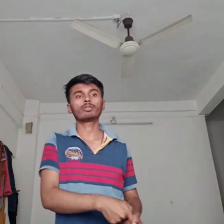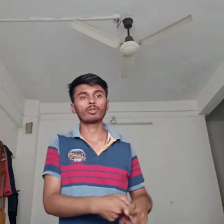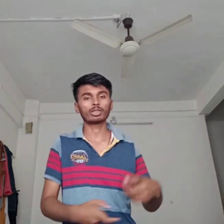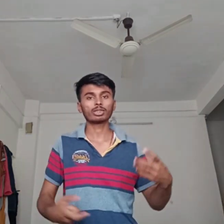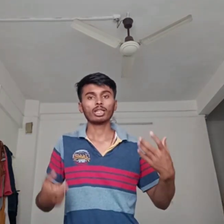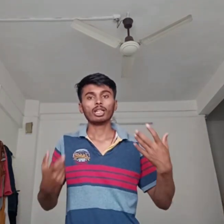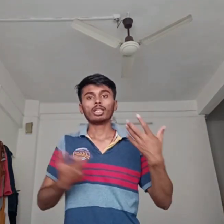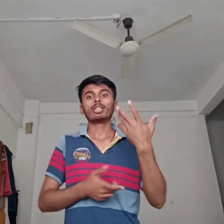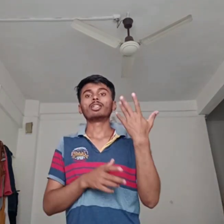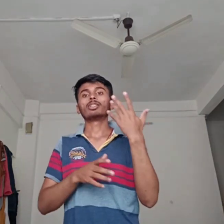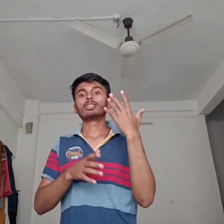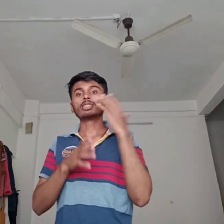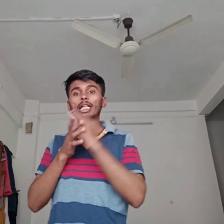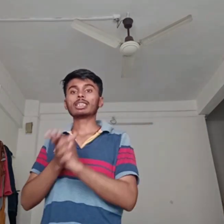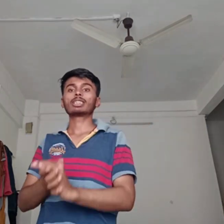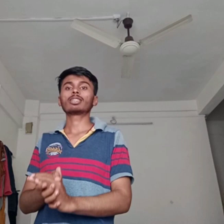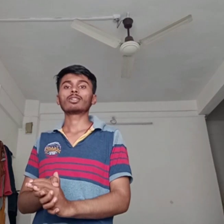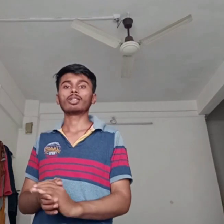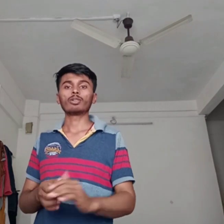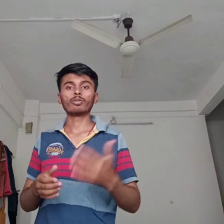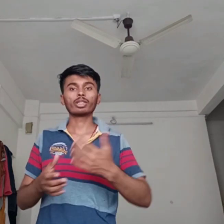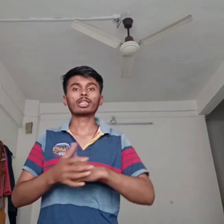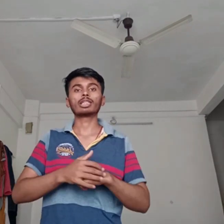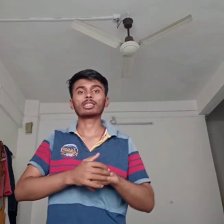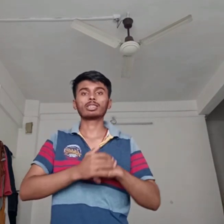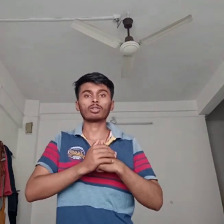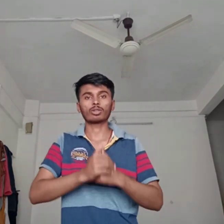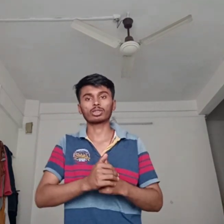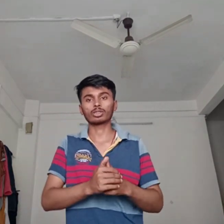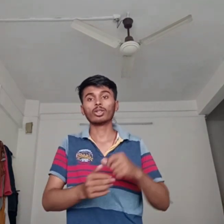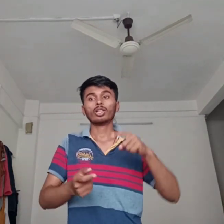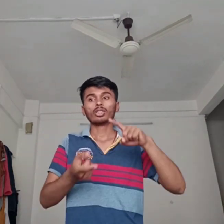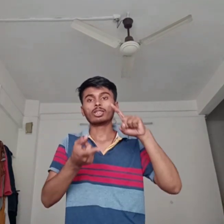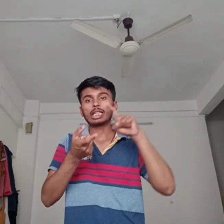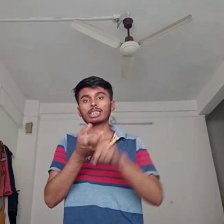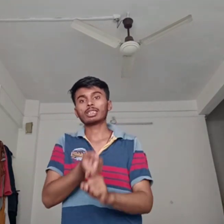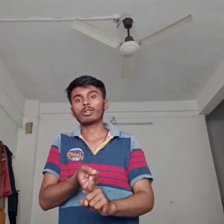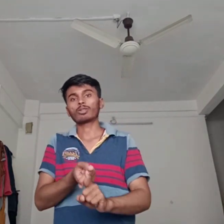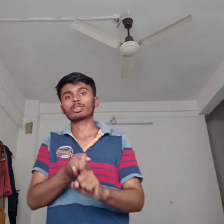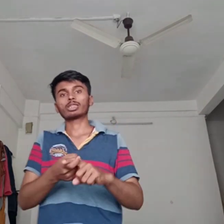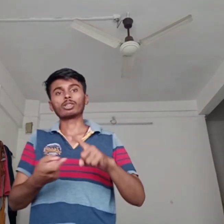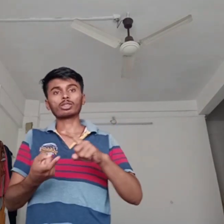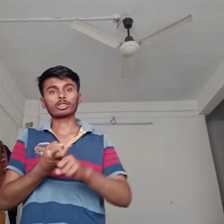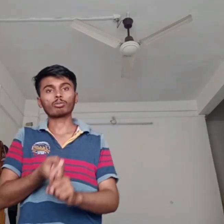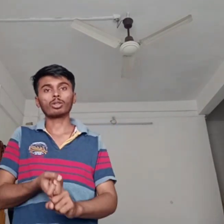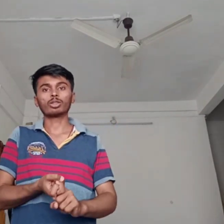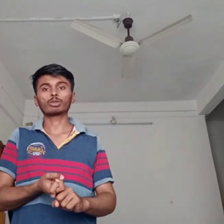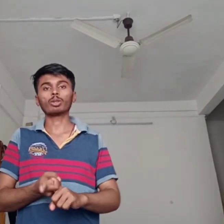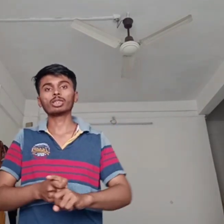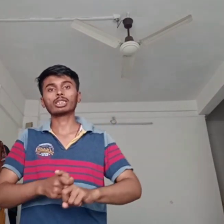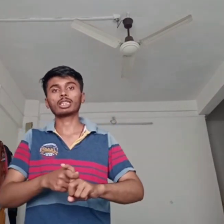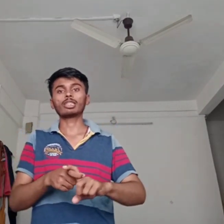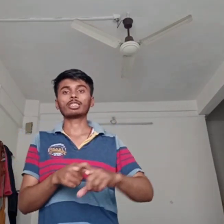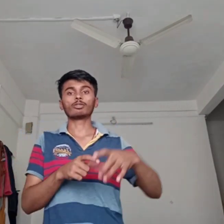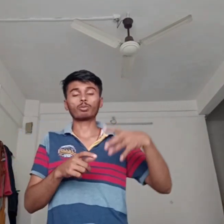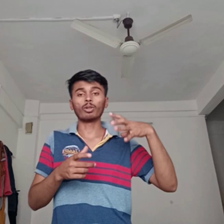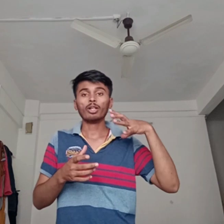what is digestion, where the digestion is occurs. So the digestion occurs in a small intestine. So